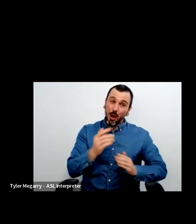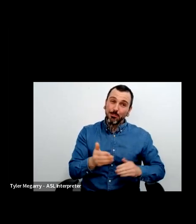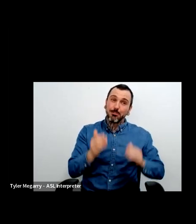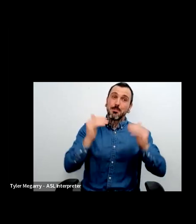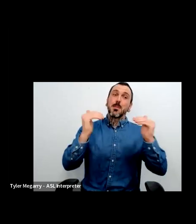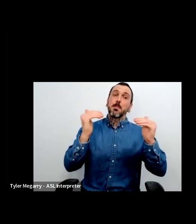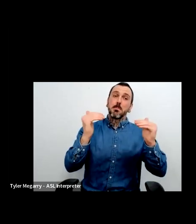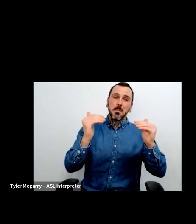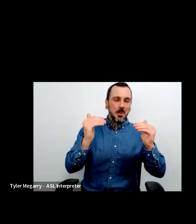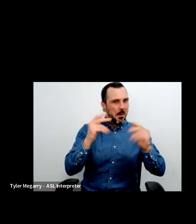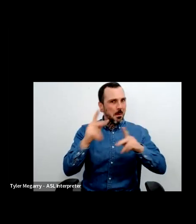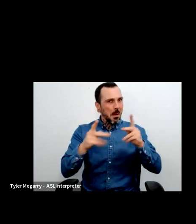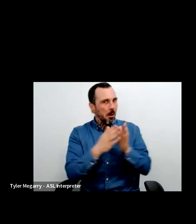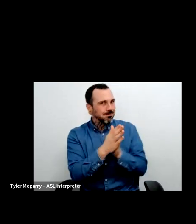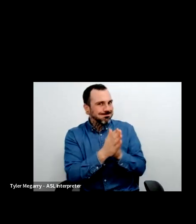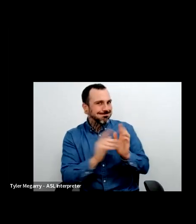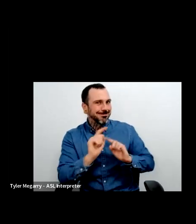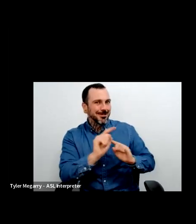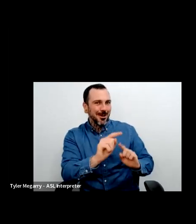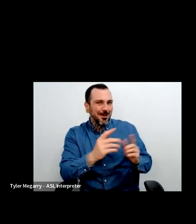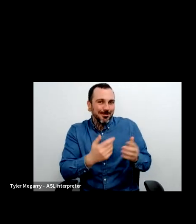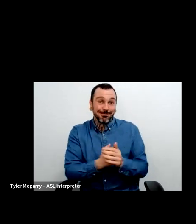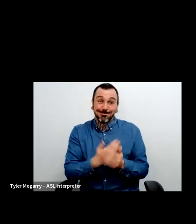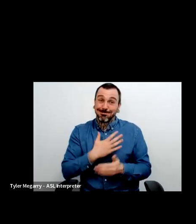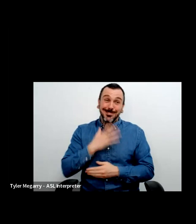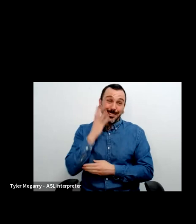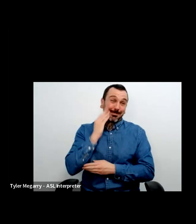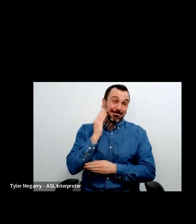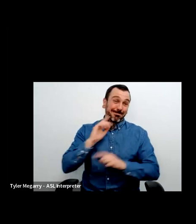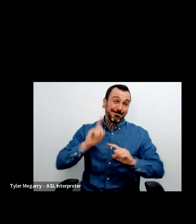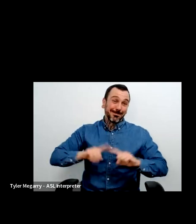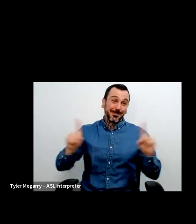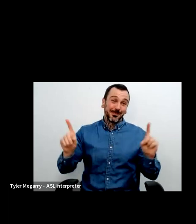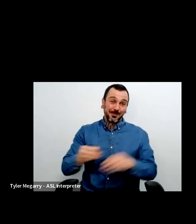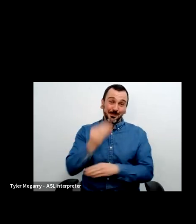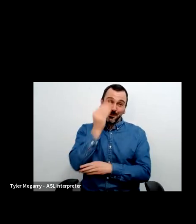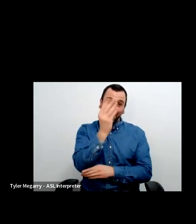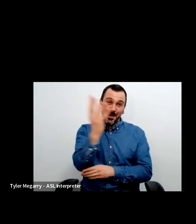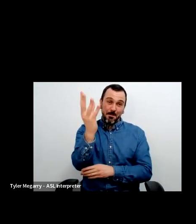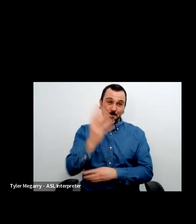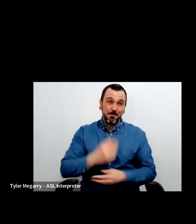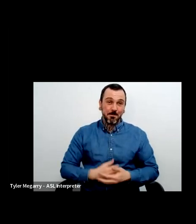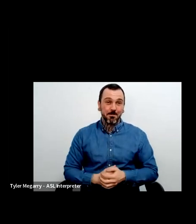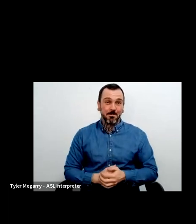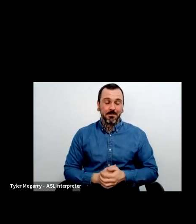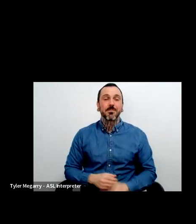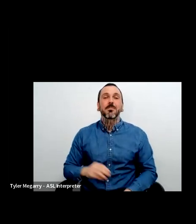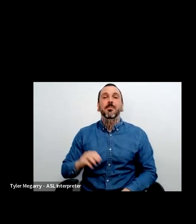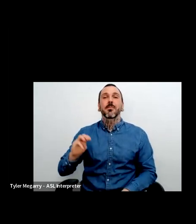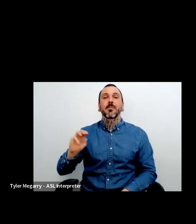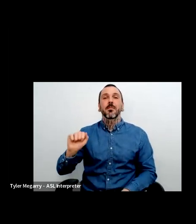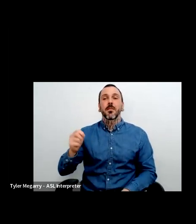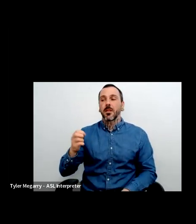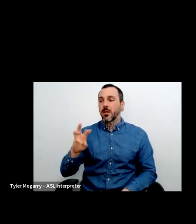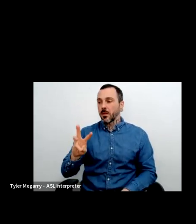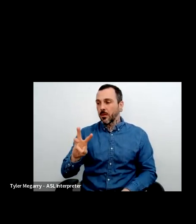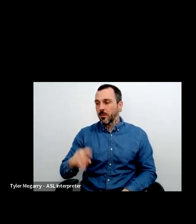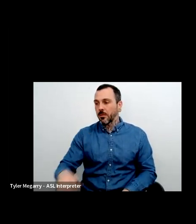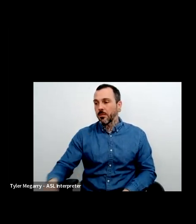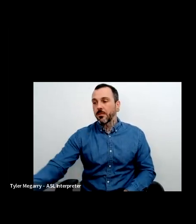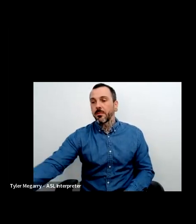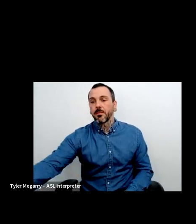So that's all I have to report. Well, it's interesting because, this is